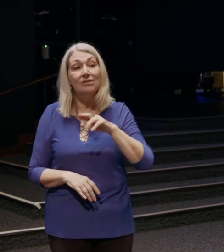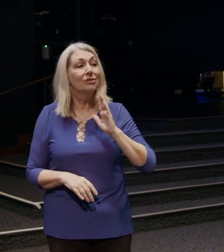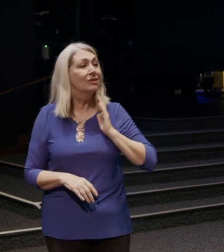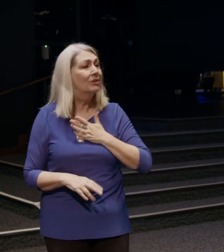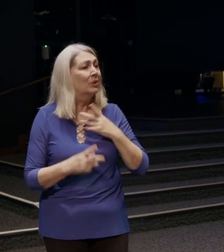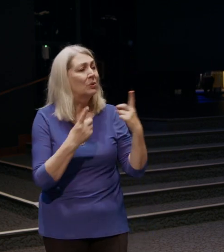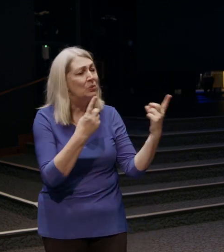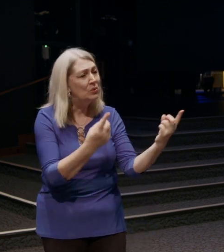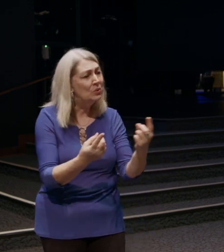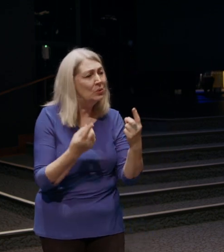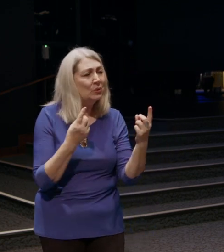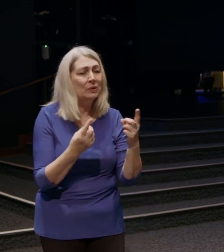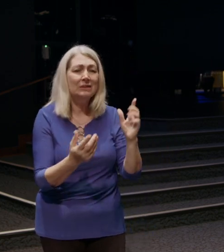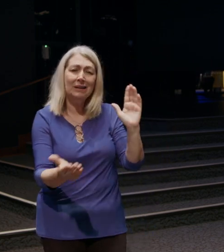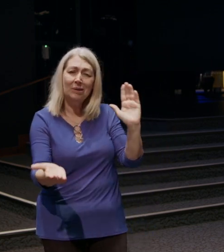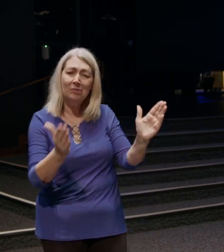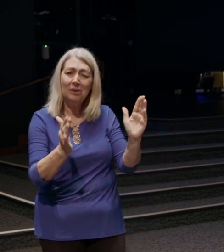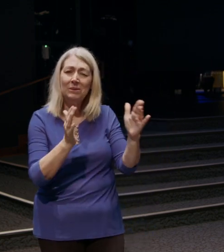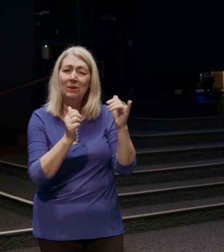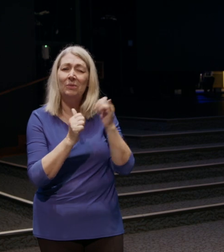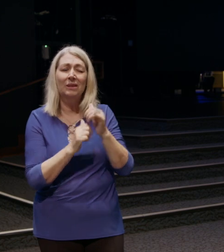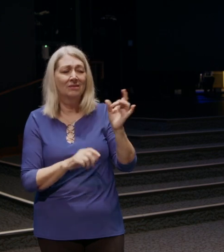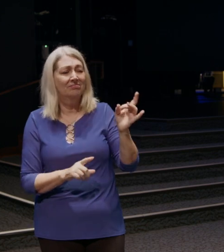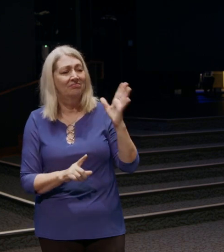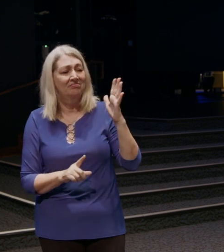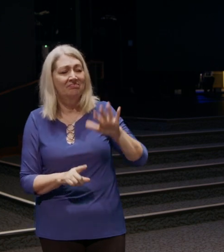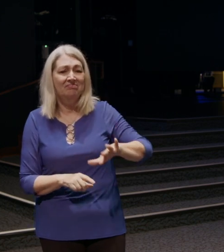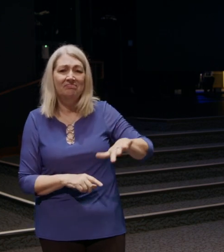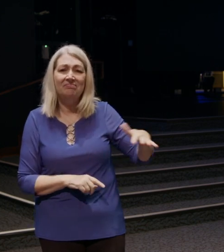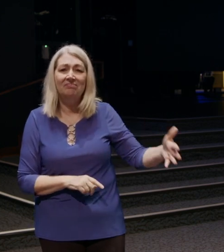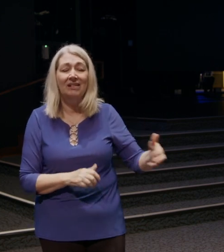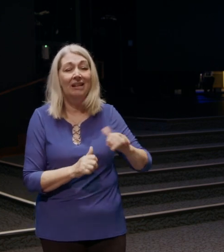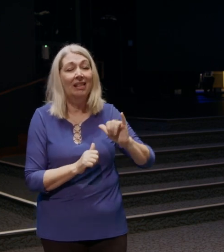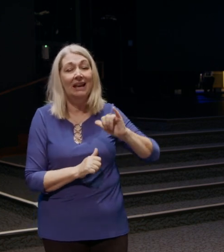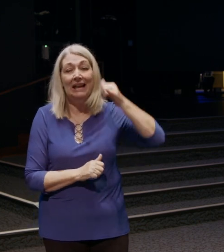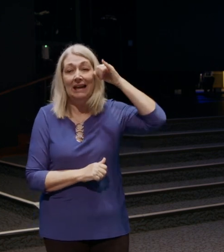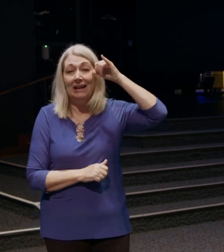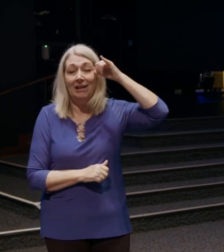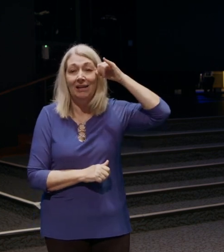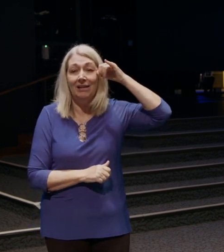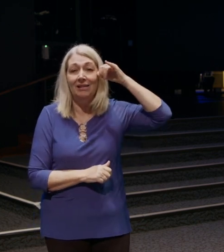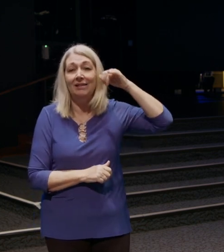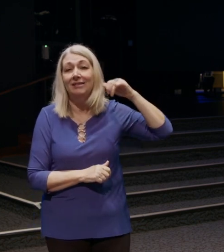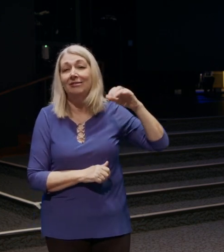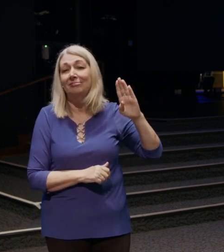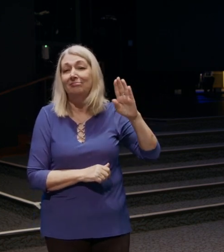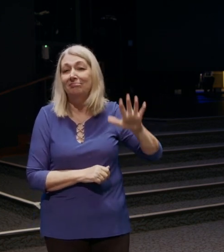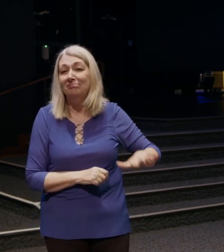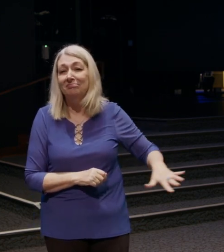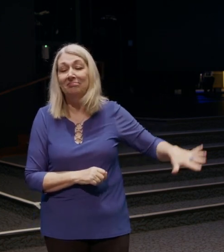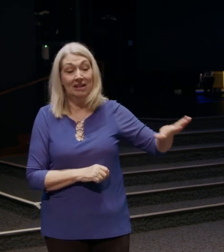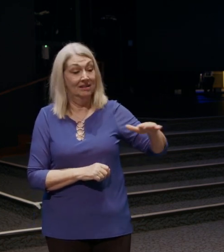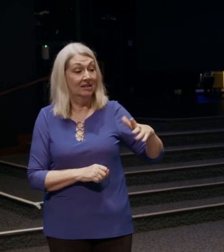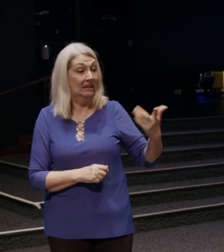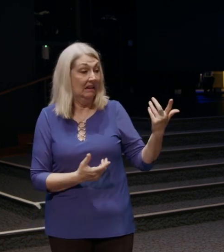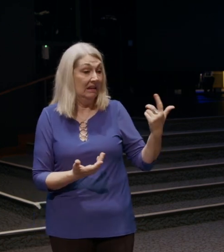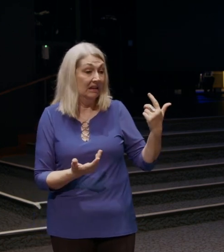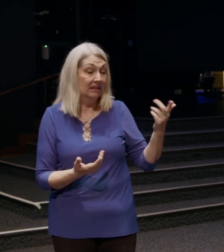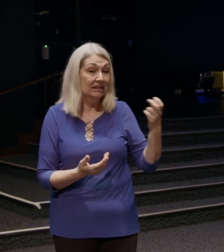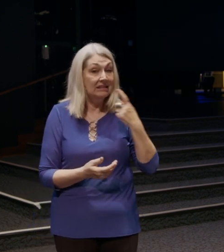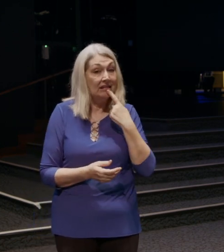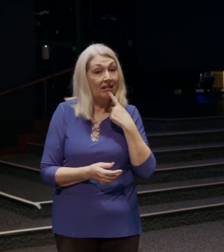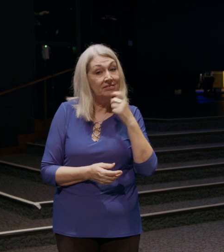with that pile of stink you avoid in the cow pasture. He said, I do count them